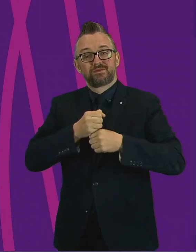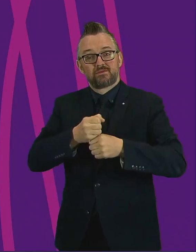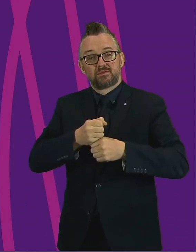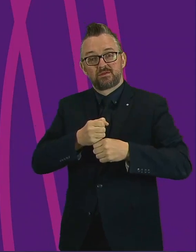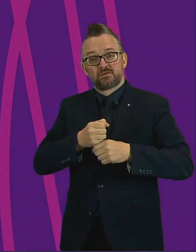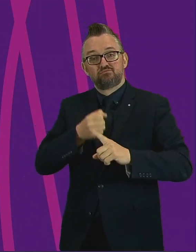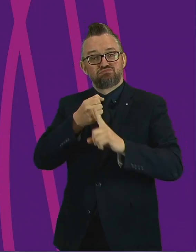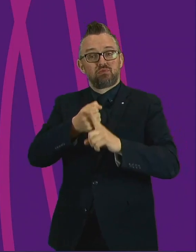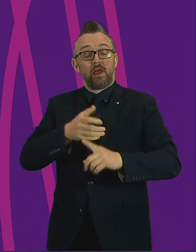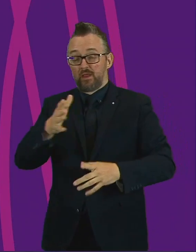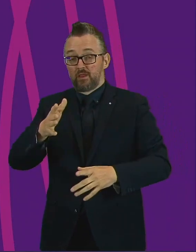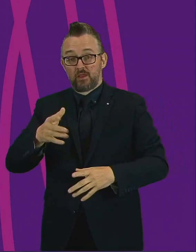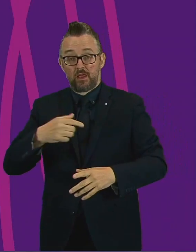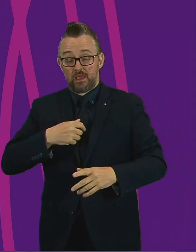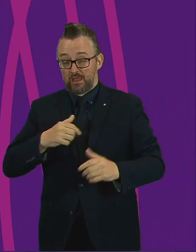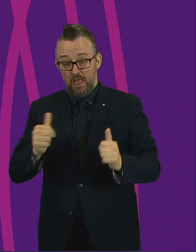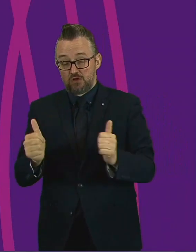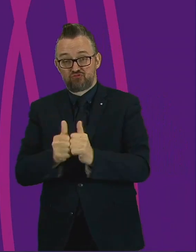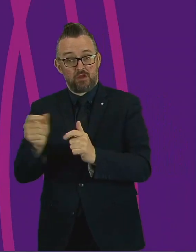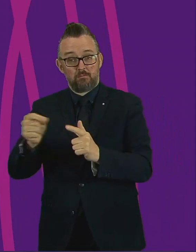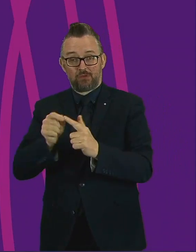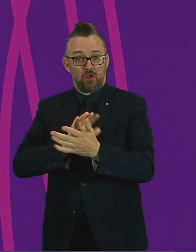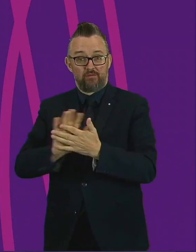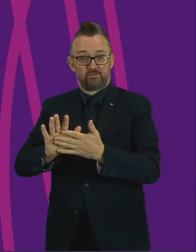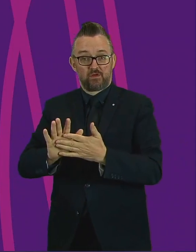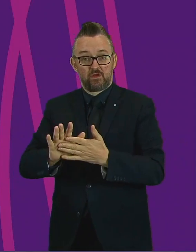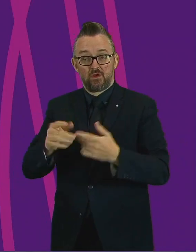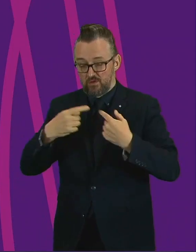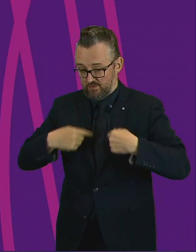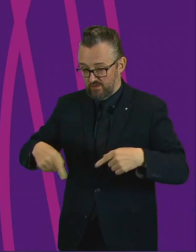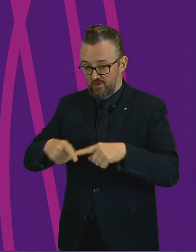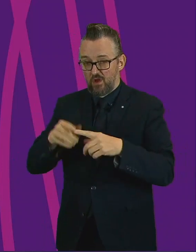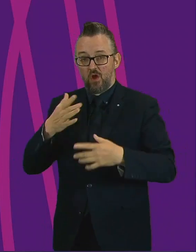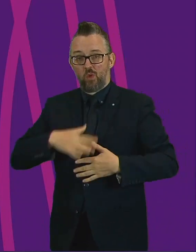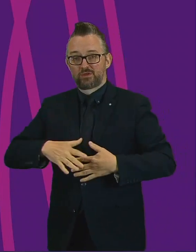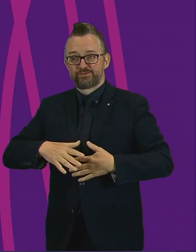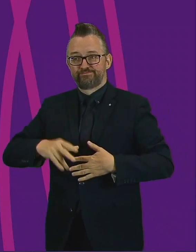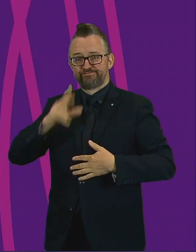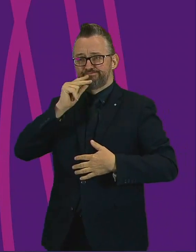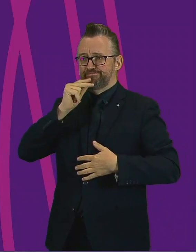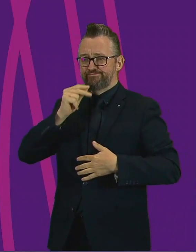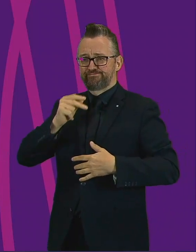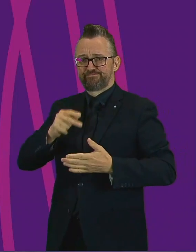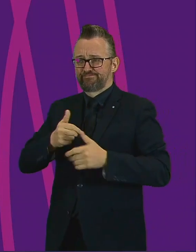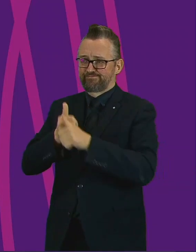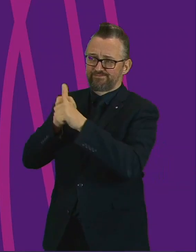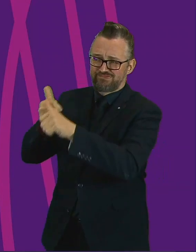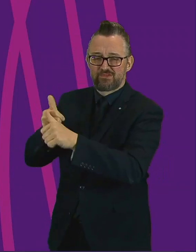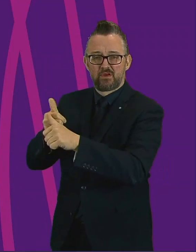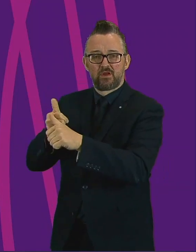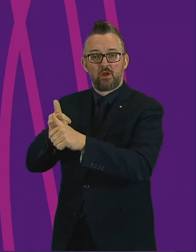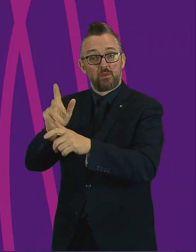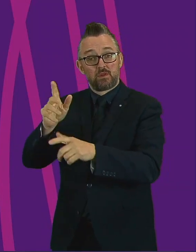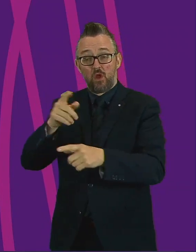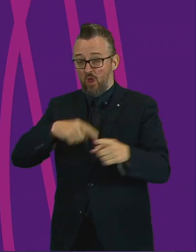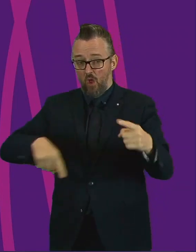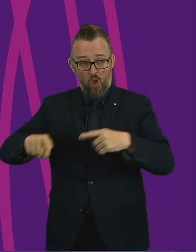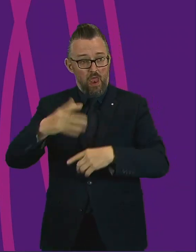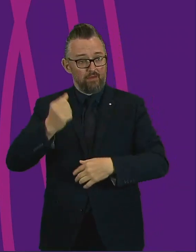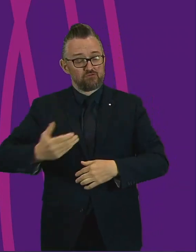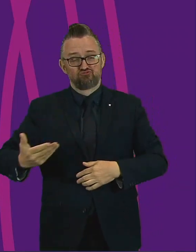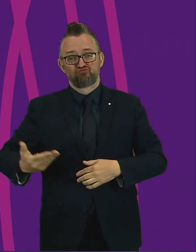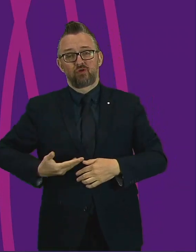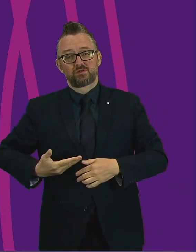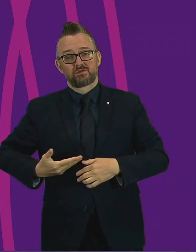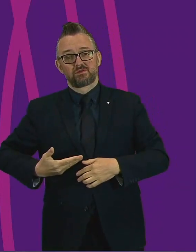the comments Patrick Harvey has made. We all want to make our voices heard around these things, and everyone has the right to protest. Many of us will